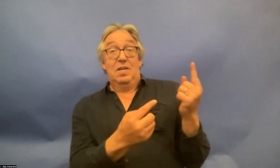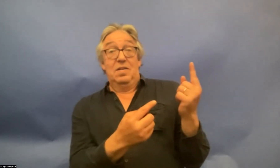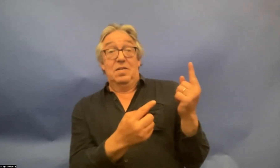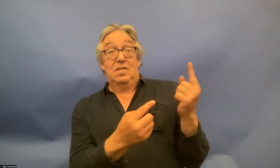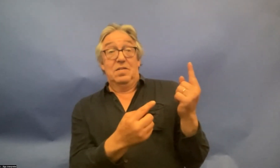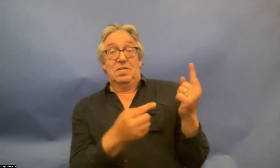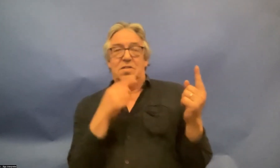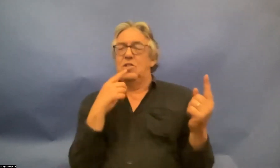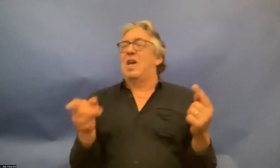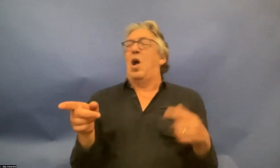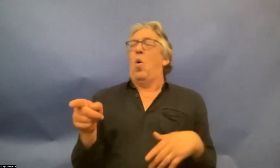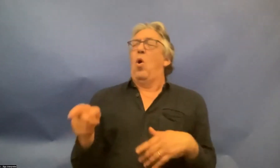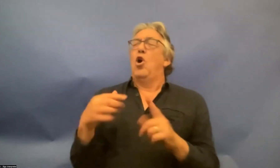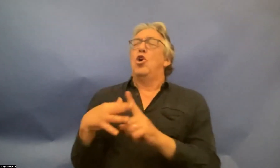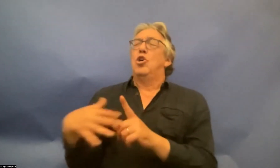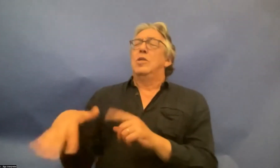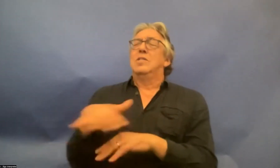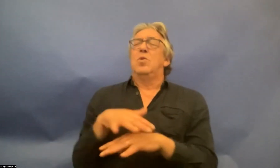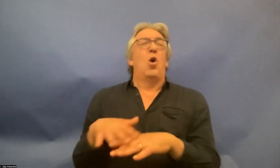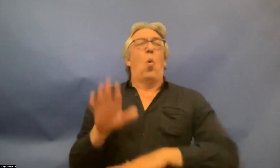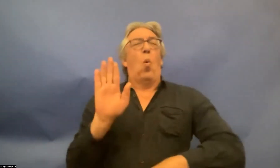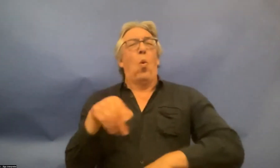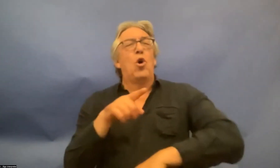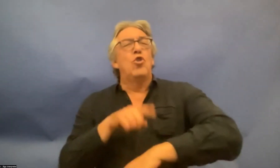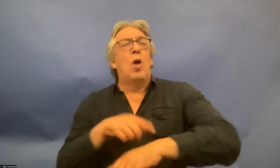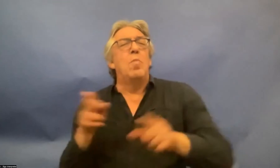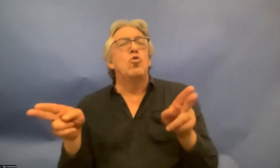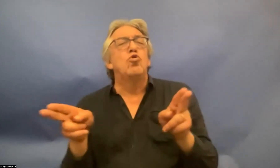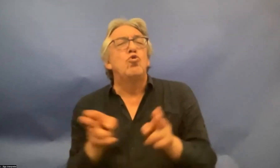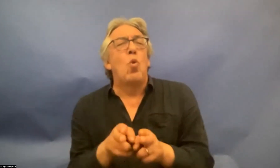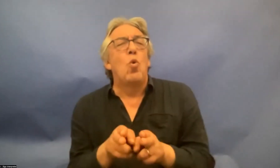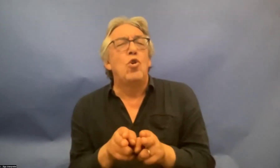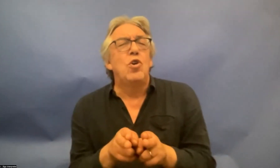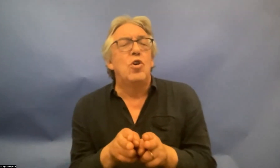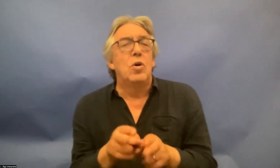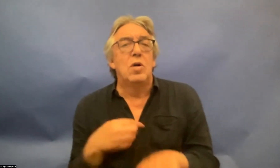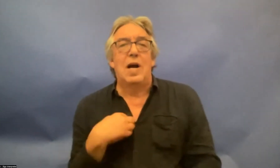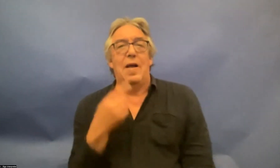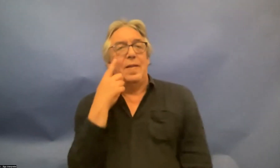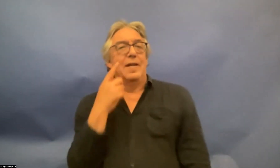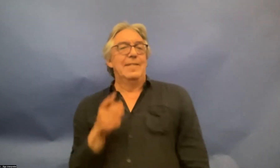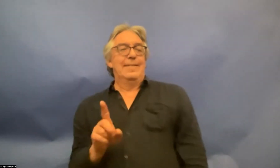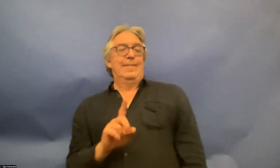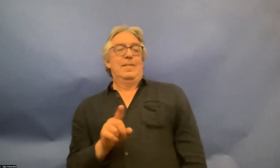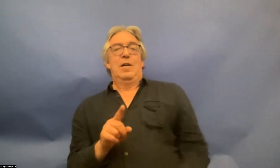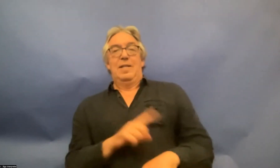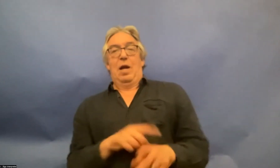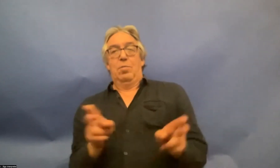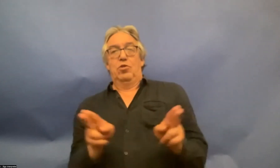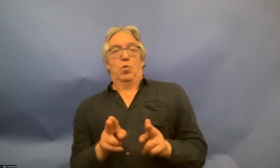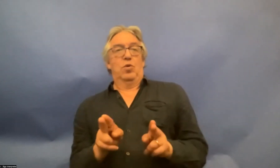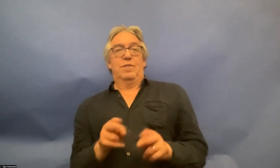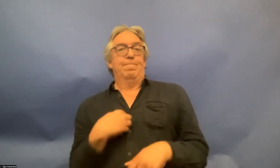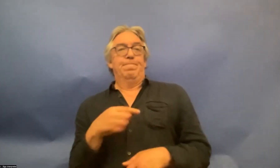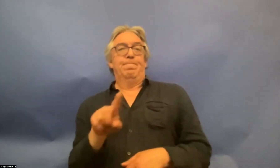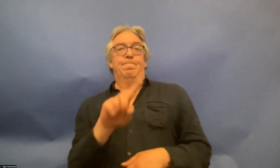indications not to treat the situation as a temporary one. I mean, they would like to go back to Ukraine. And what will be their situation in